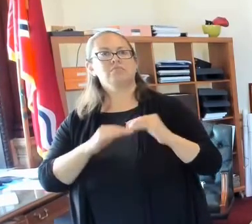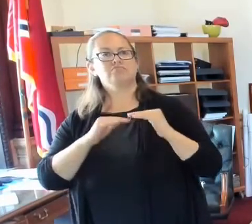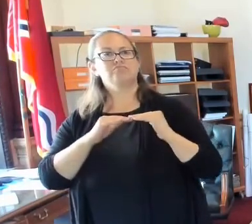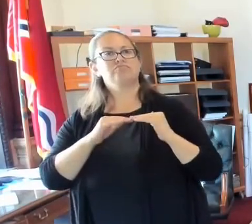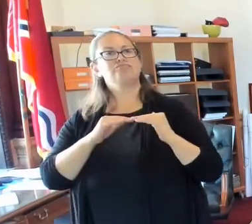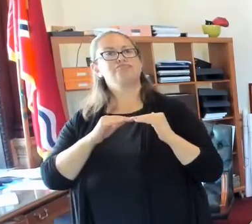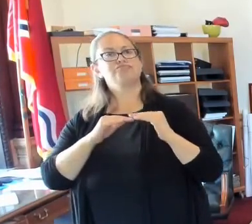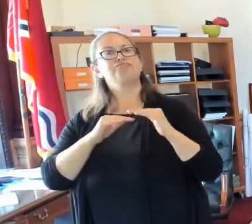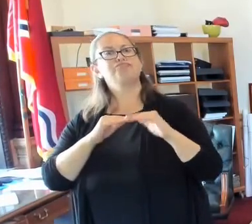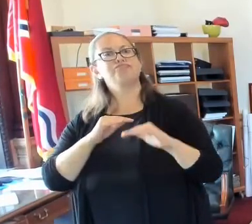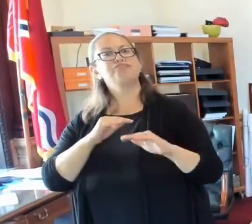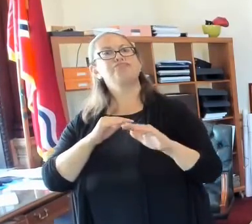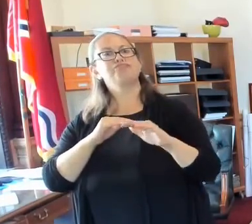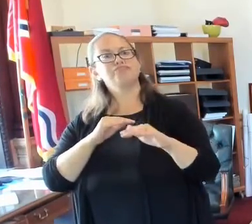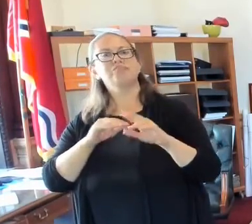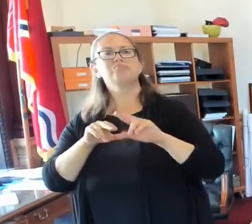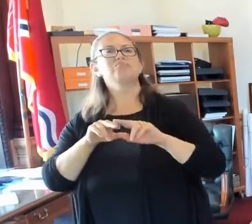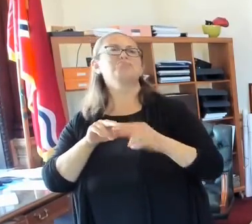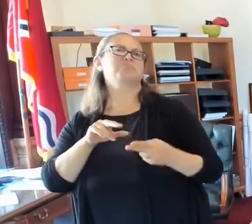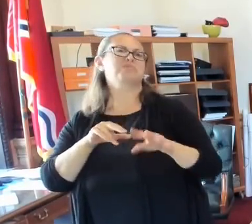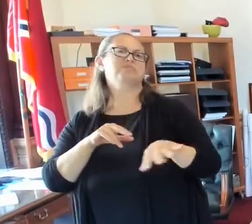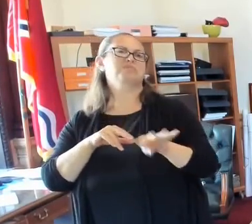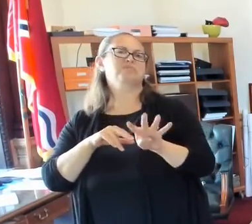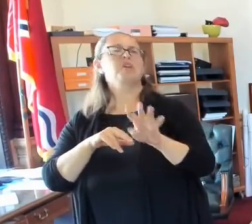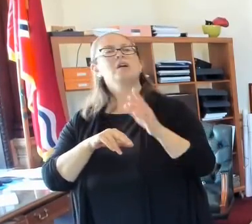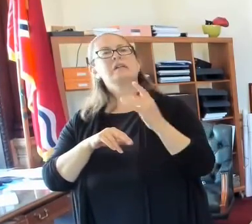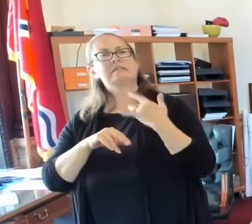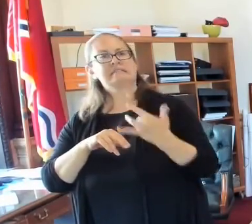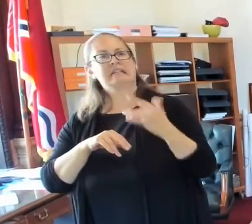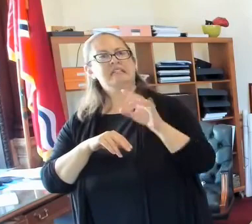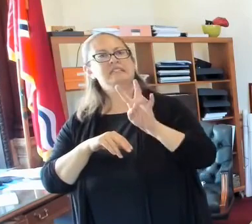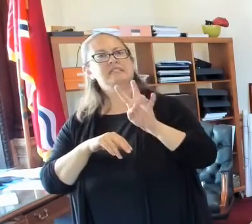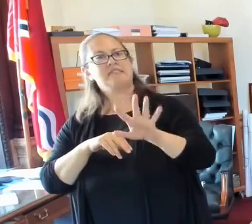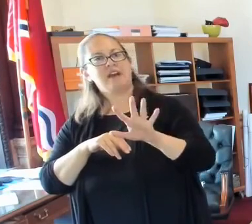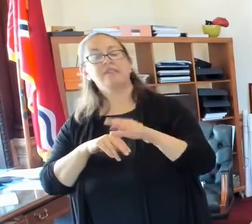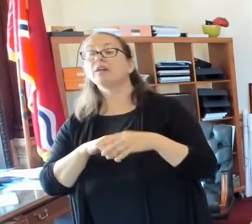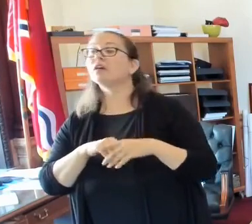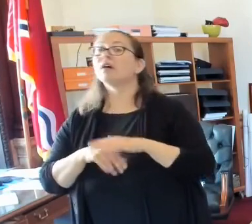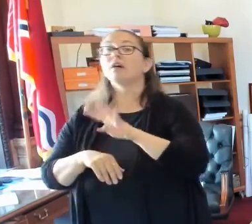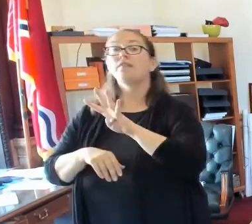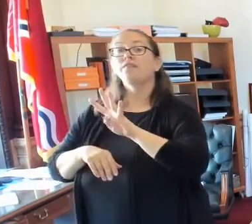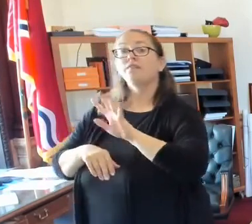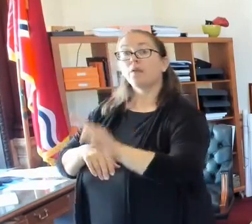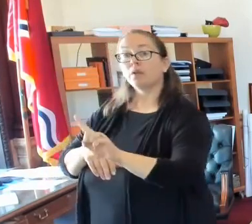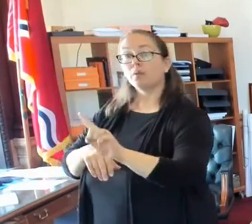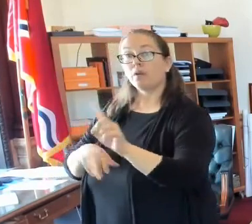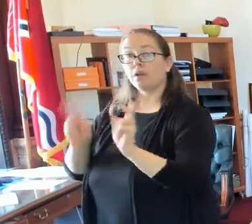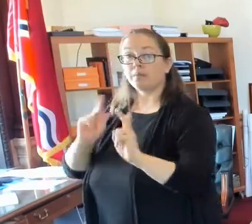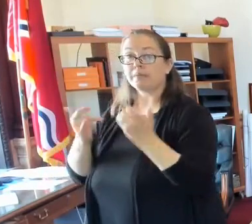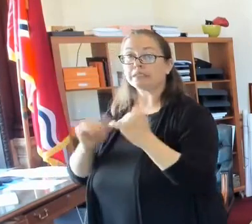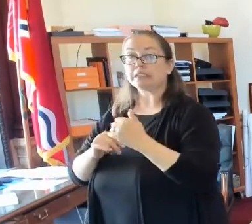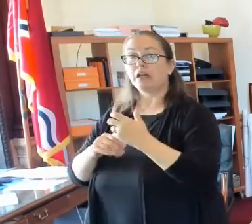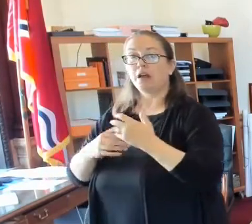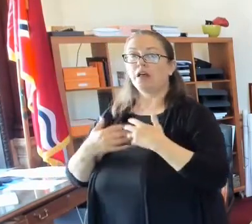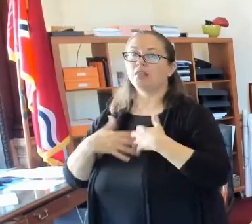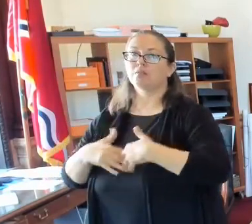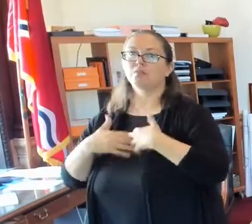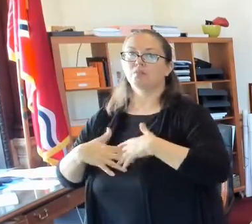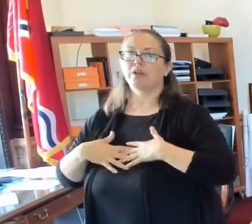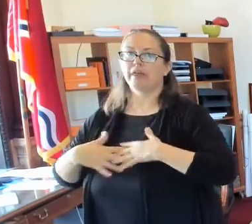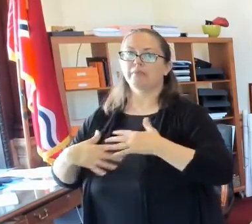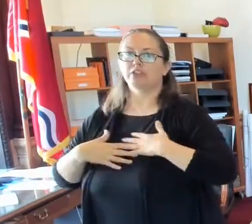right about 75, so it's down a few. With 41 people though still on ventilators, that's been a pretty steady